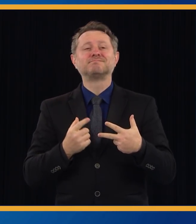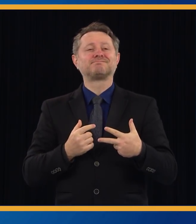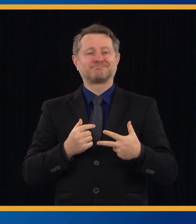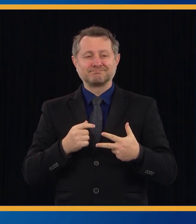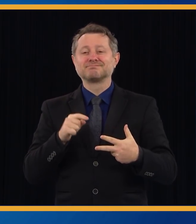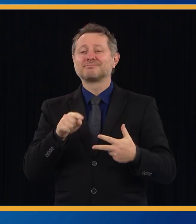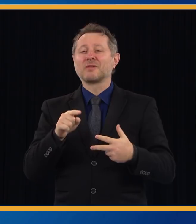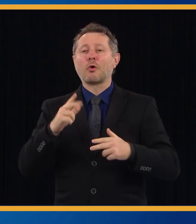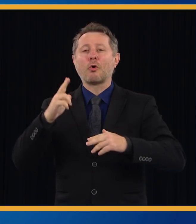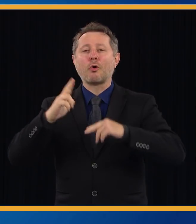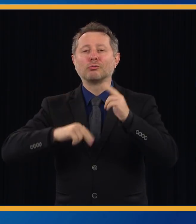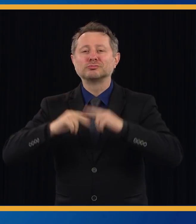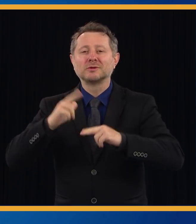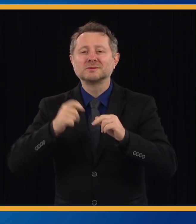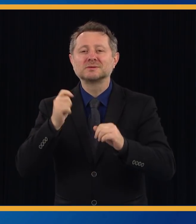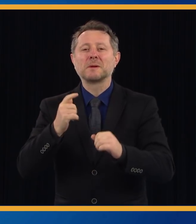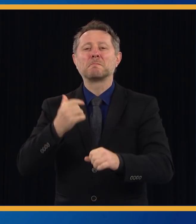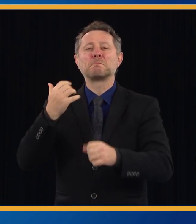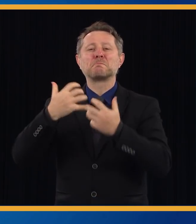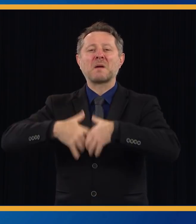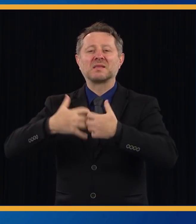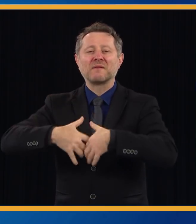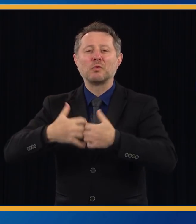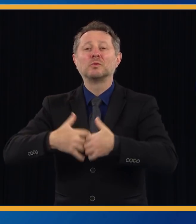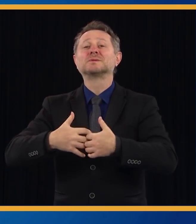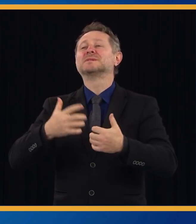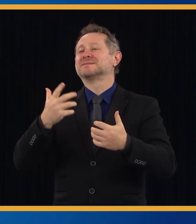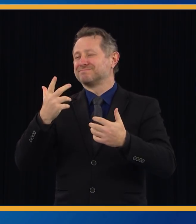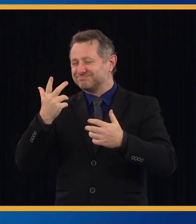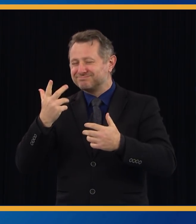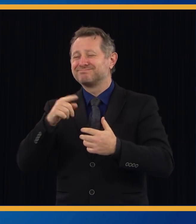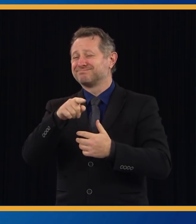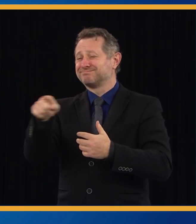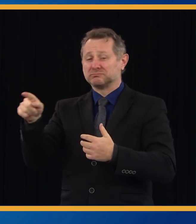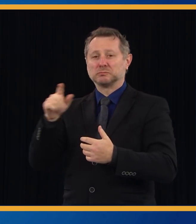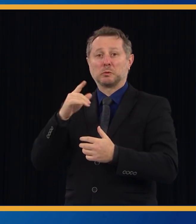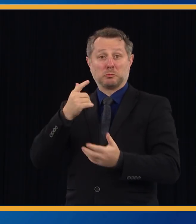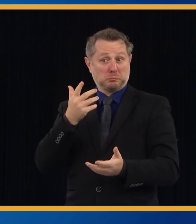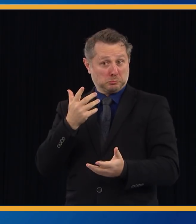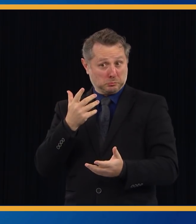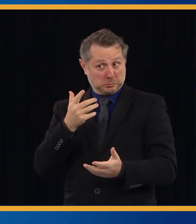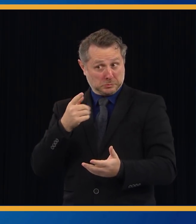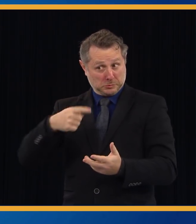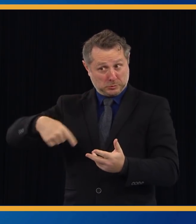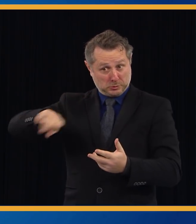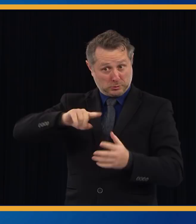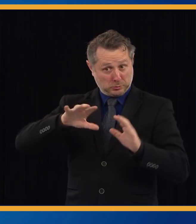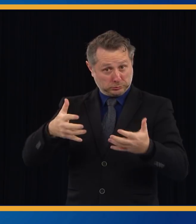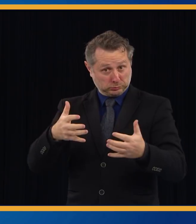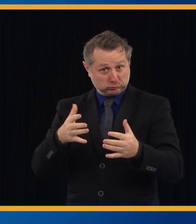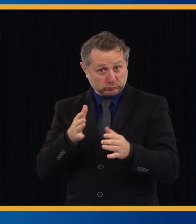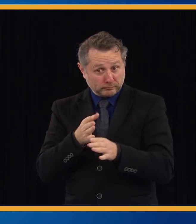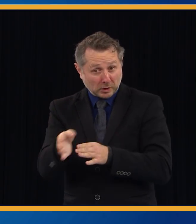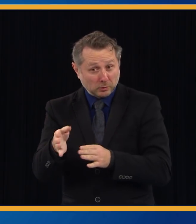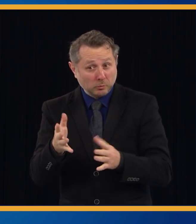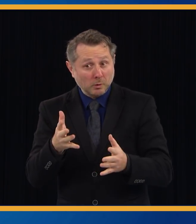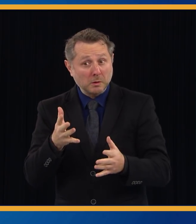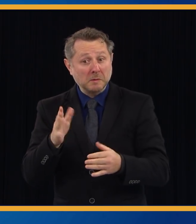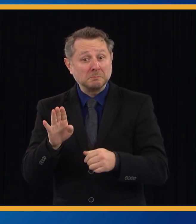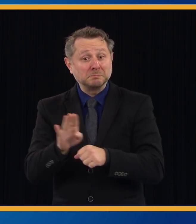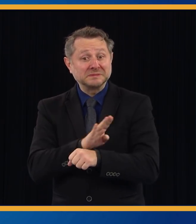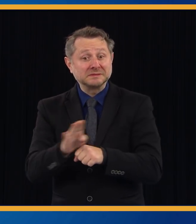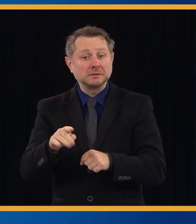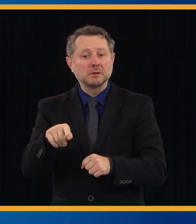and manufacturing activities. And within construction and manufacturing, those businesses that have a